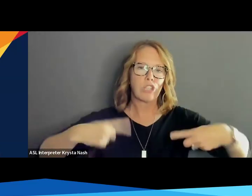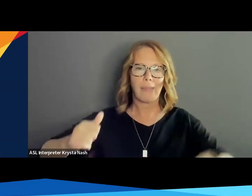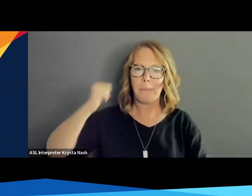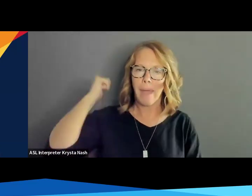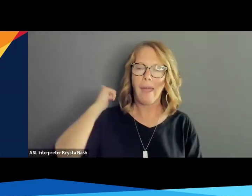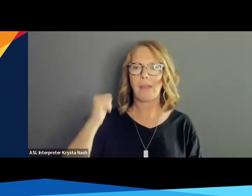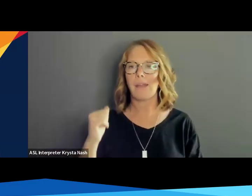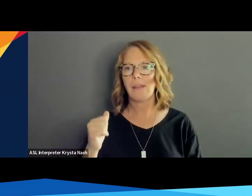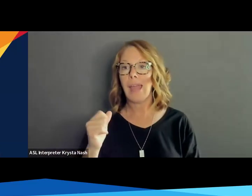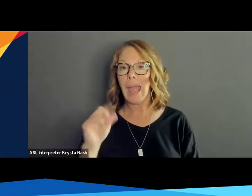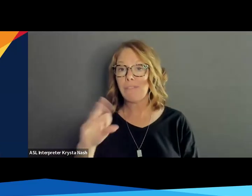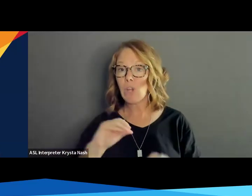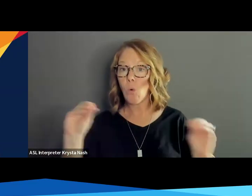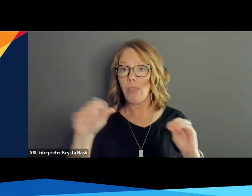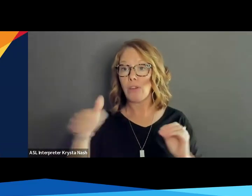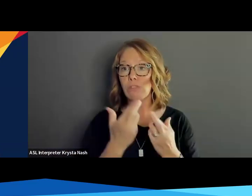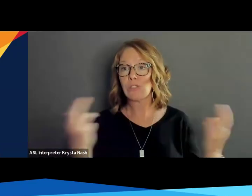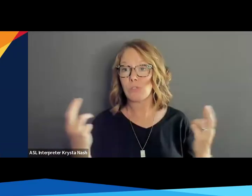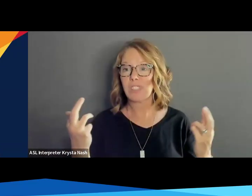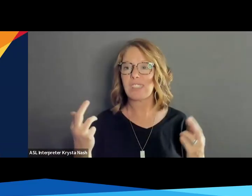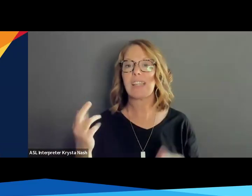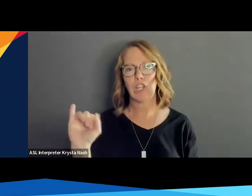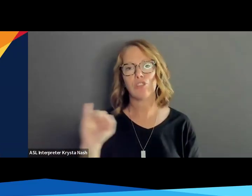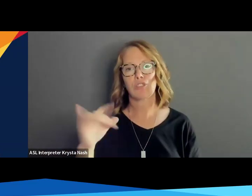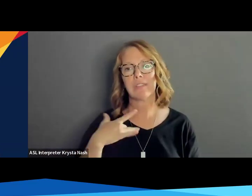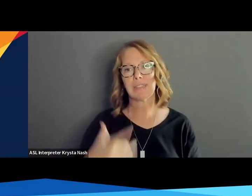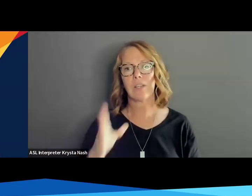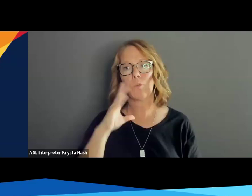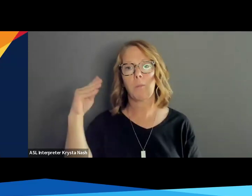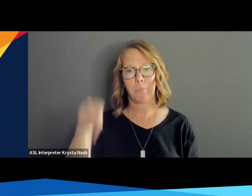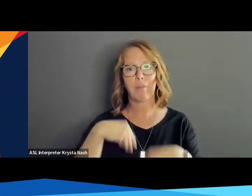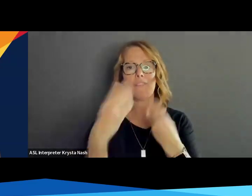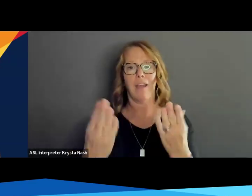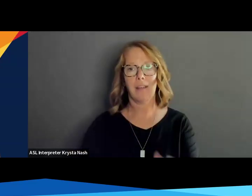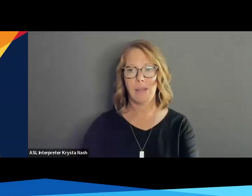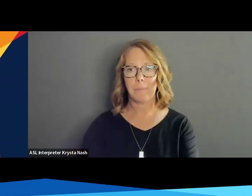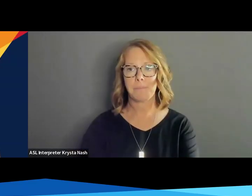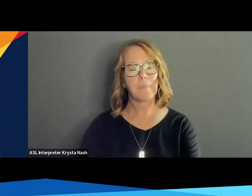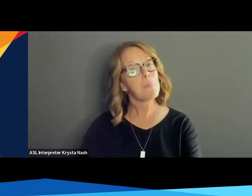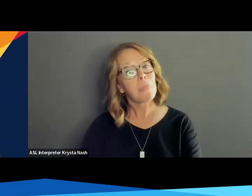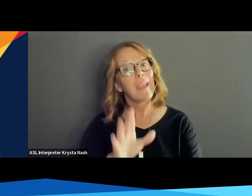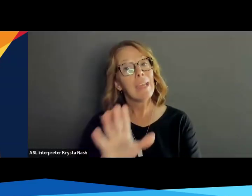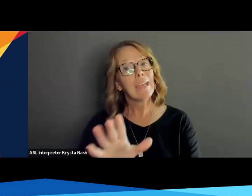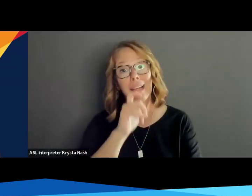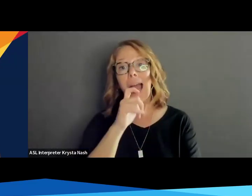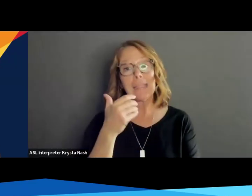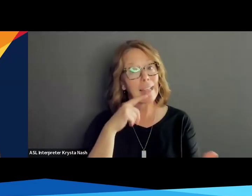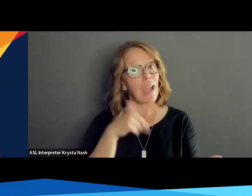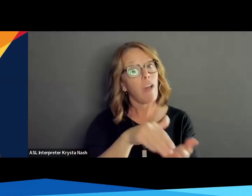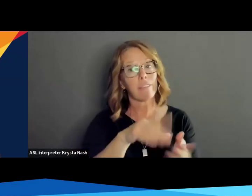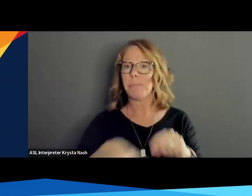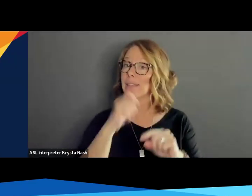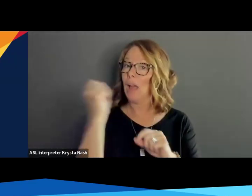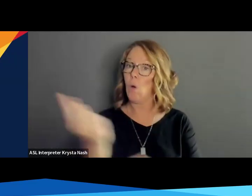if there's no other resources, your insurance oftentimes will provide it. But I say oftentimes because all insurances are different, but